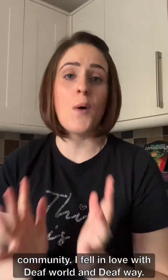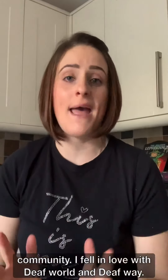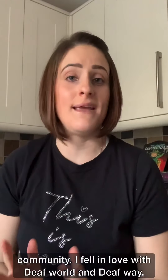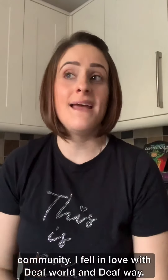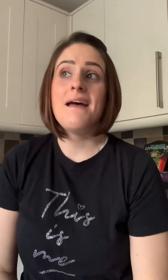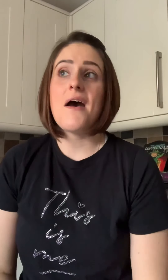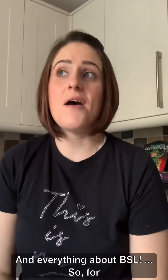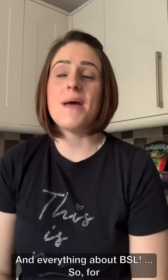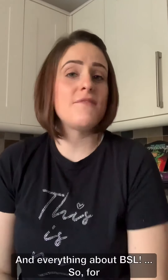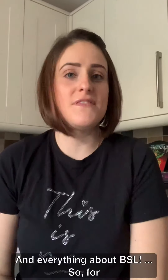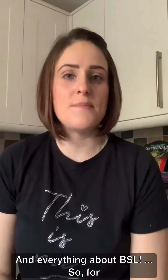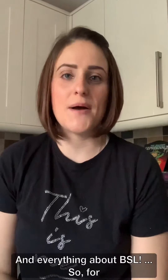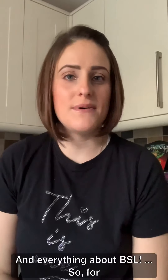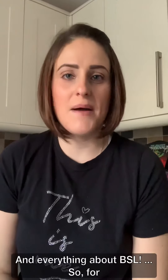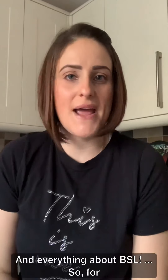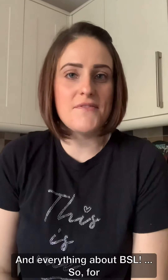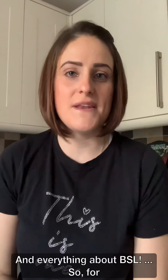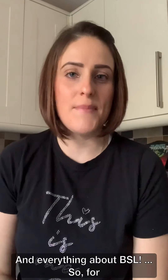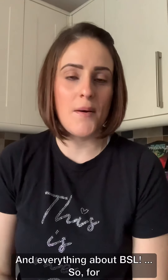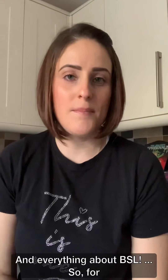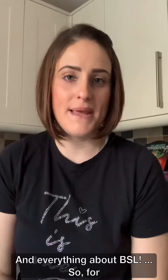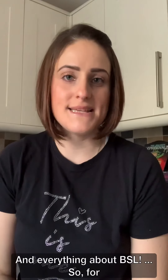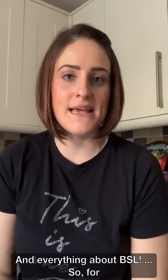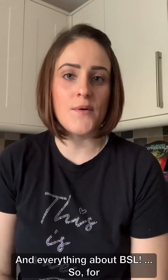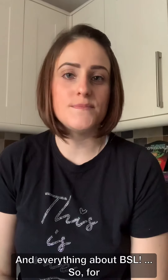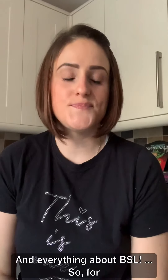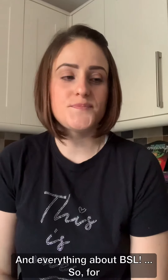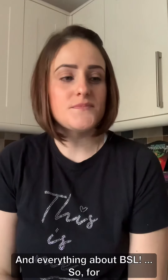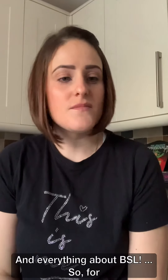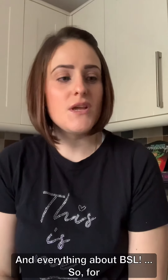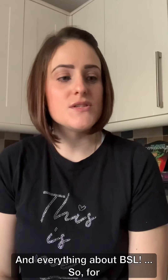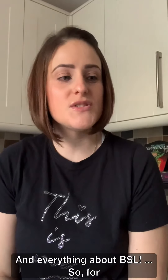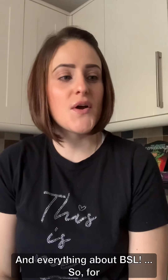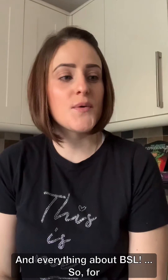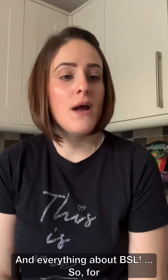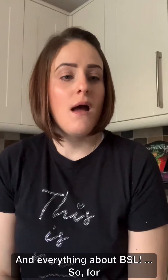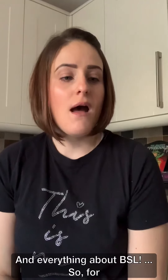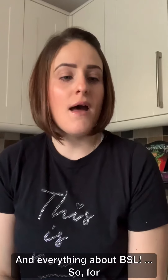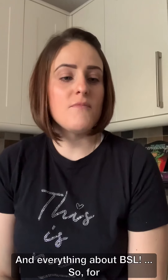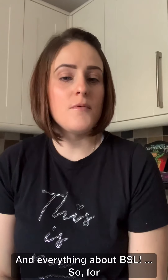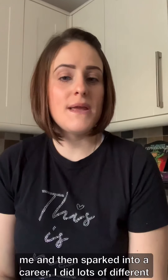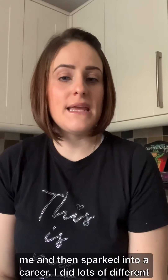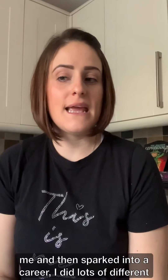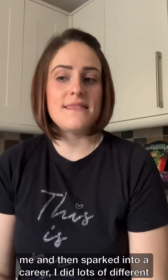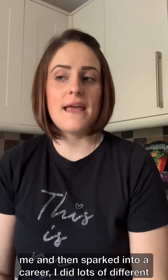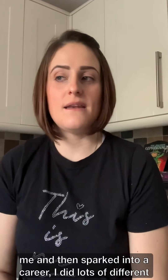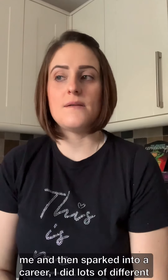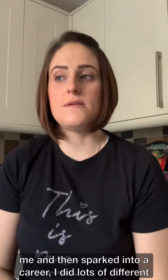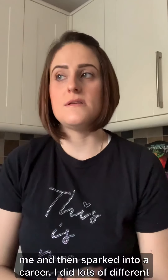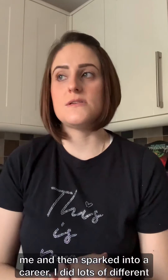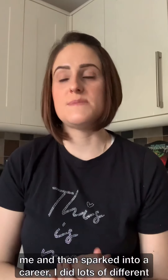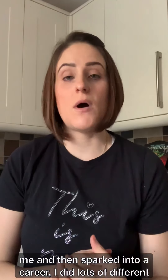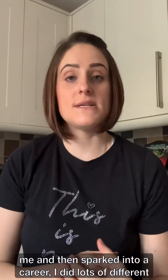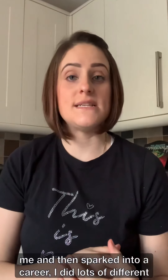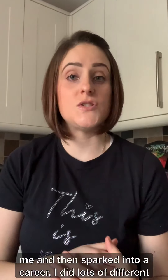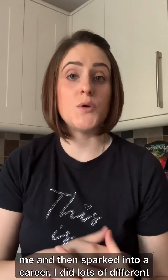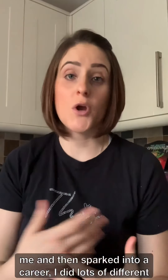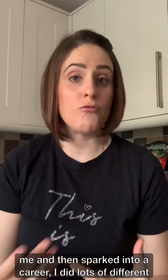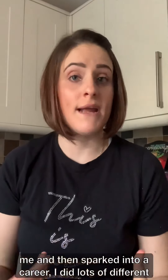way everything about everything about BSL so for me it then sparked into a career